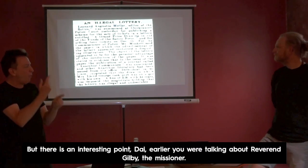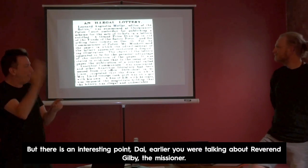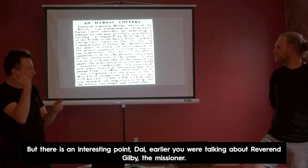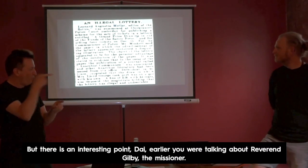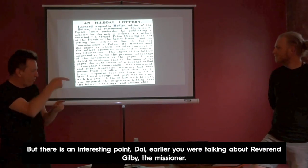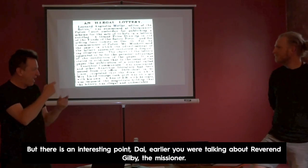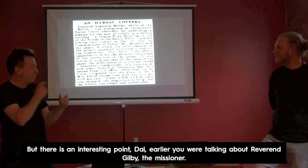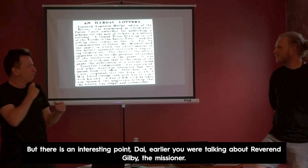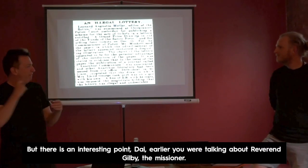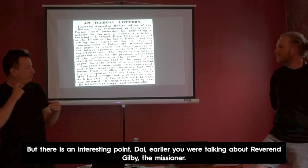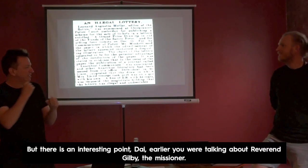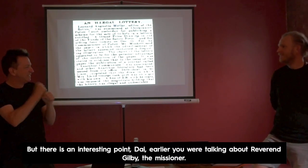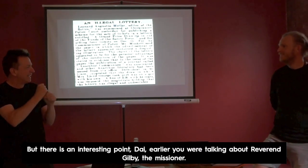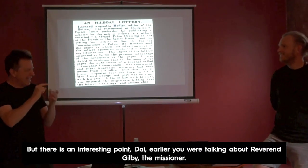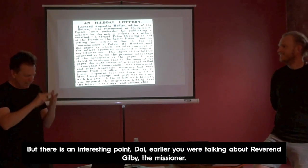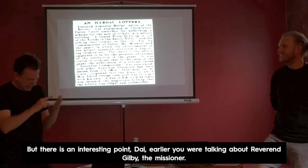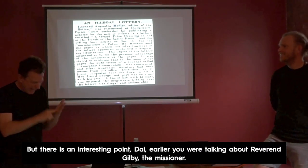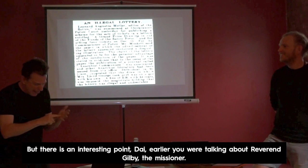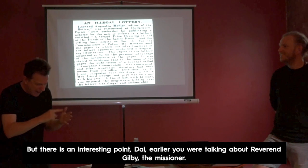But there's an interesting point actually, Guy, that you were talking about